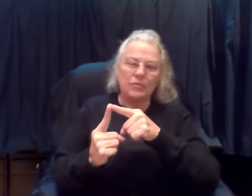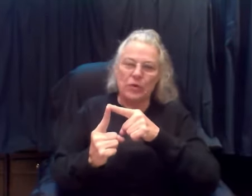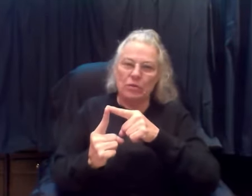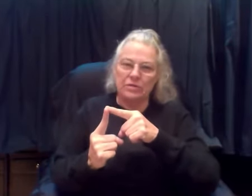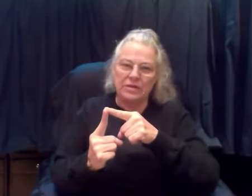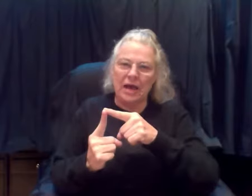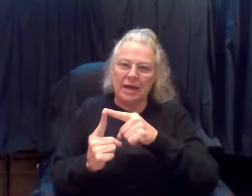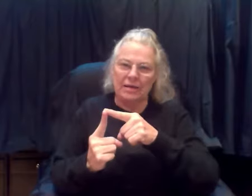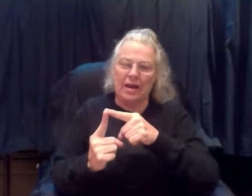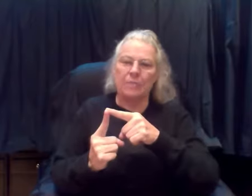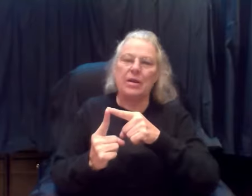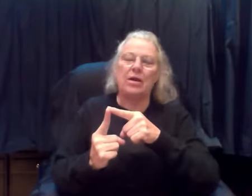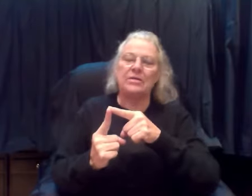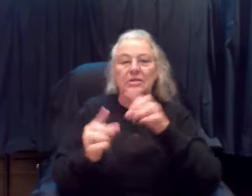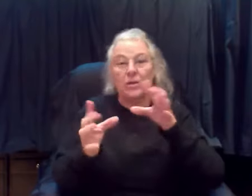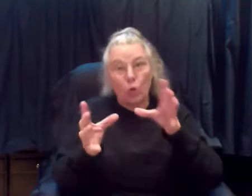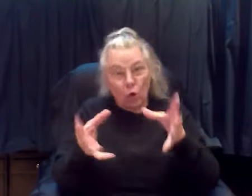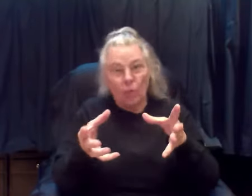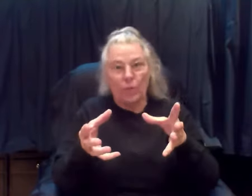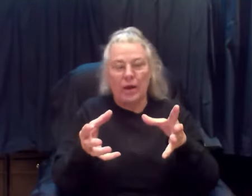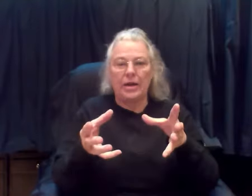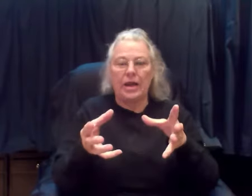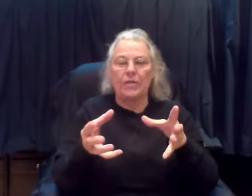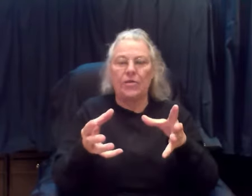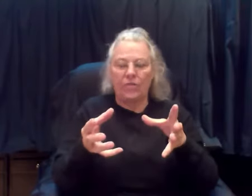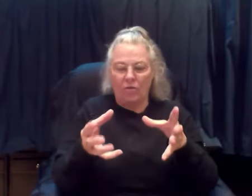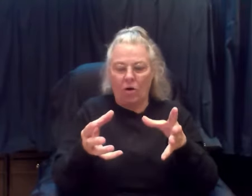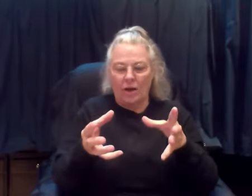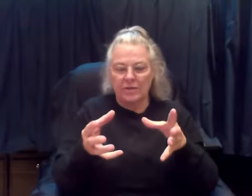don't sign that because it's incorporated in the thought.